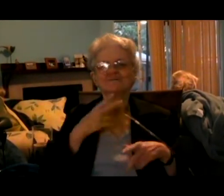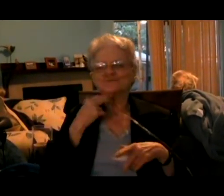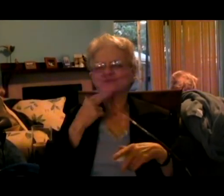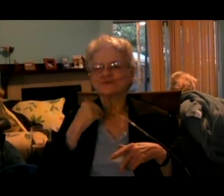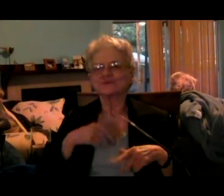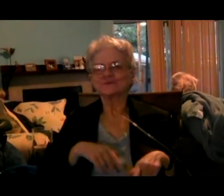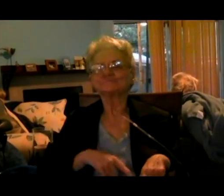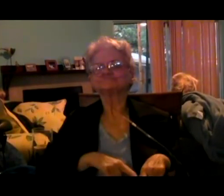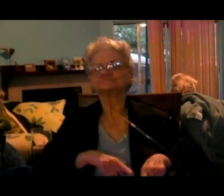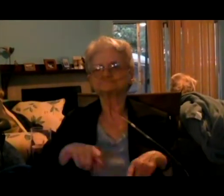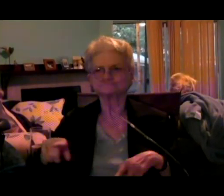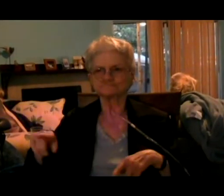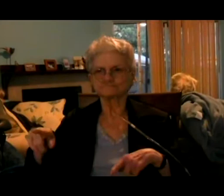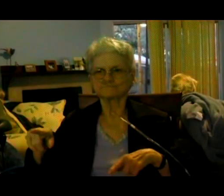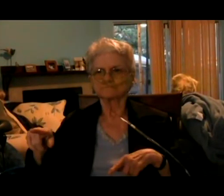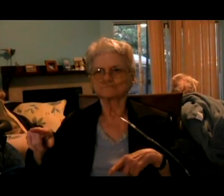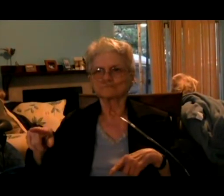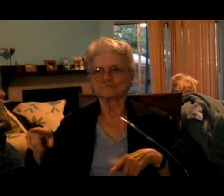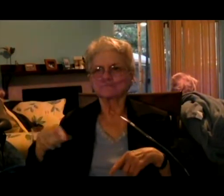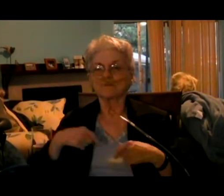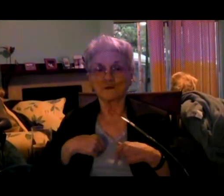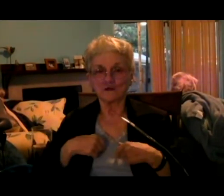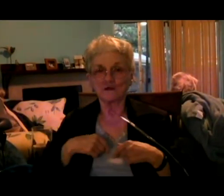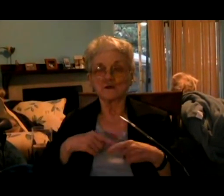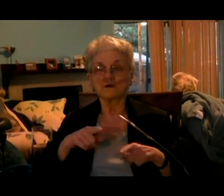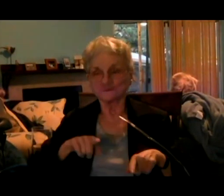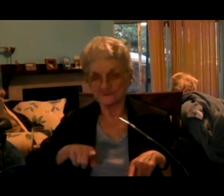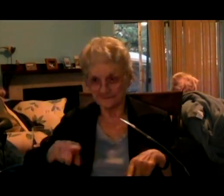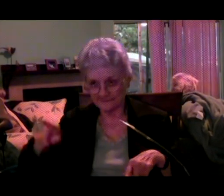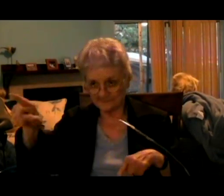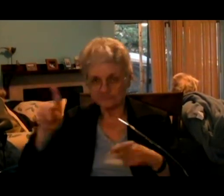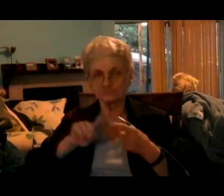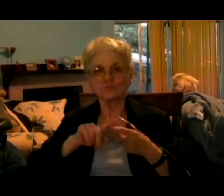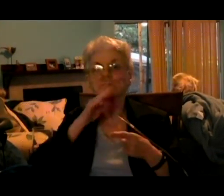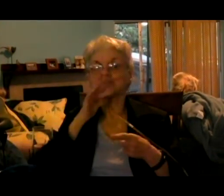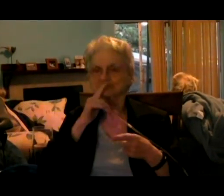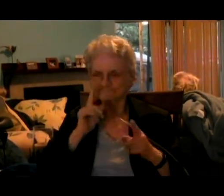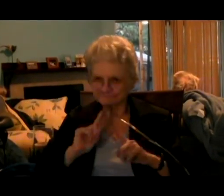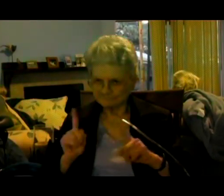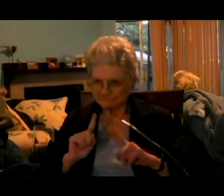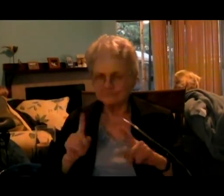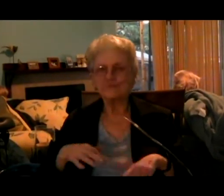He had brown hair. He was really, really cute.